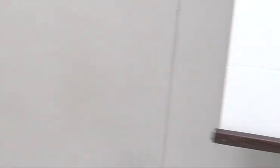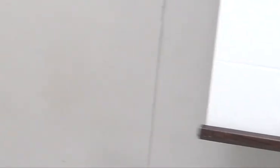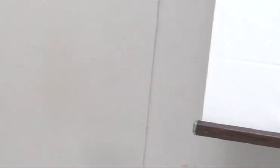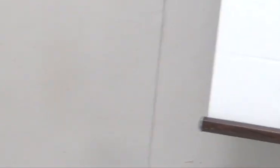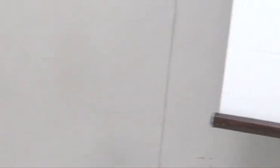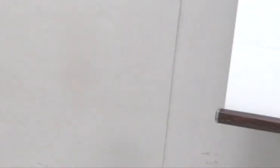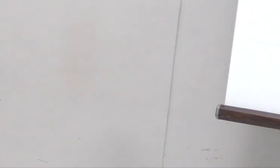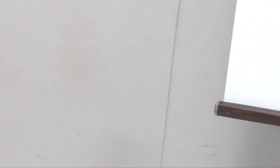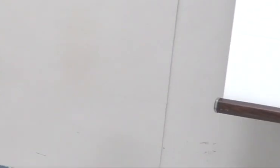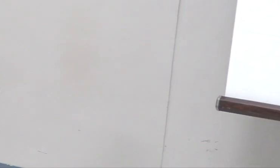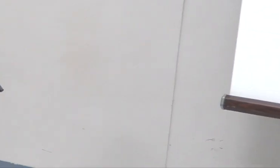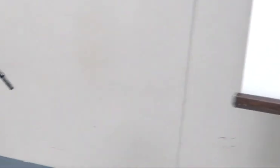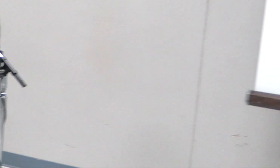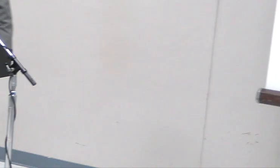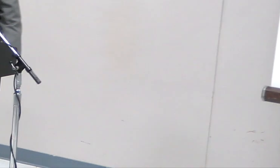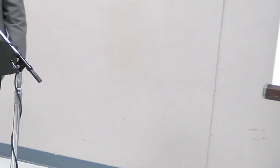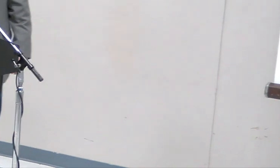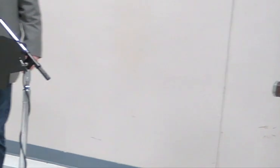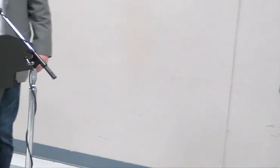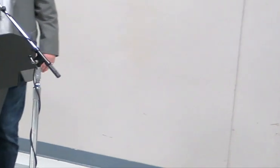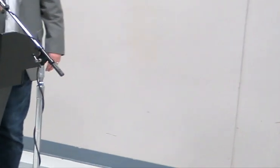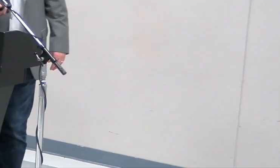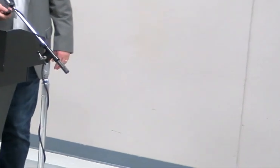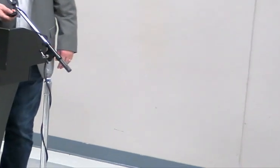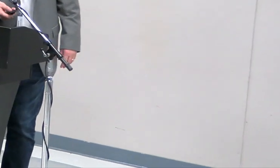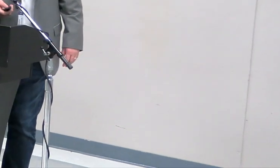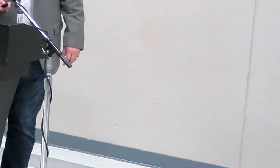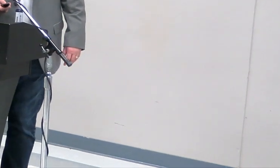Morrison, if you're still around, thank you.